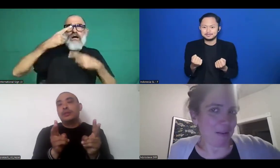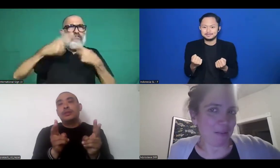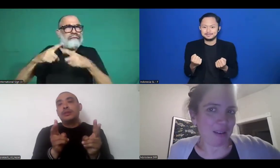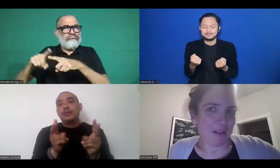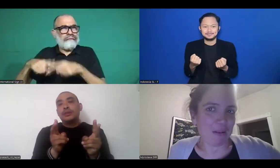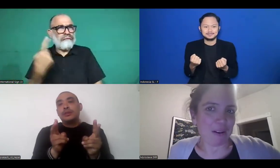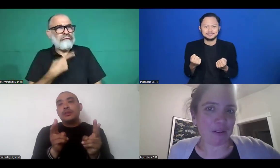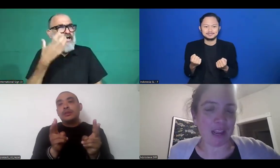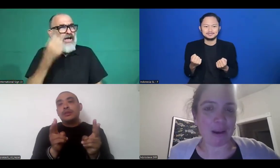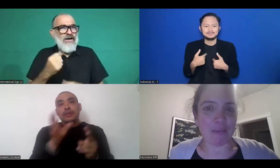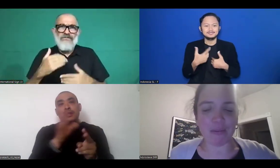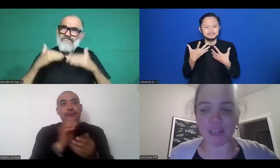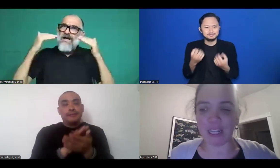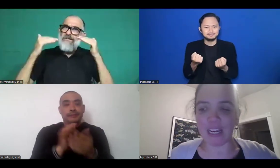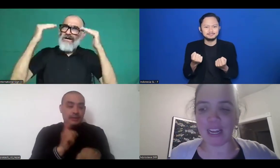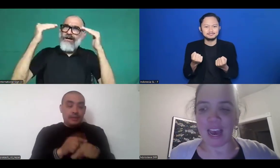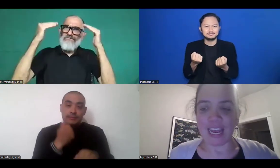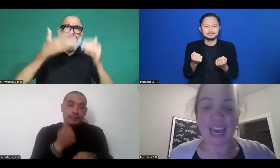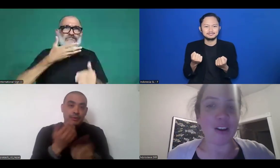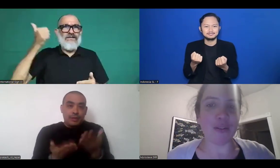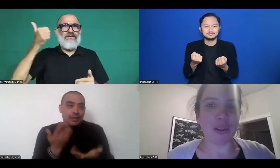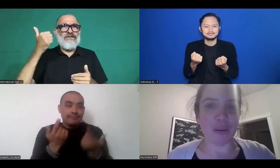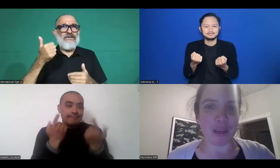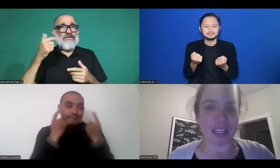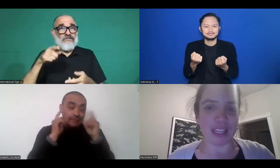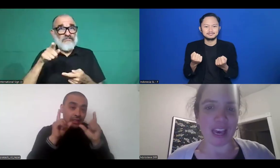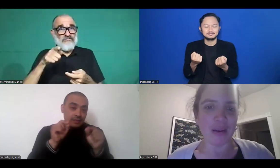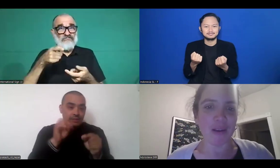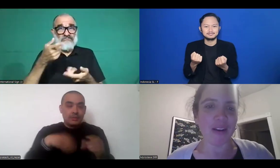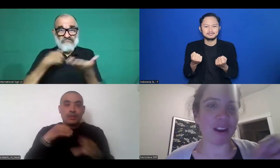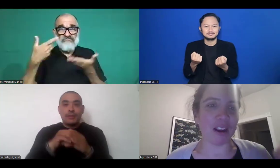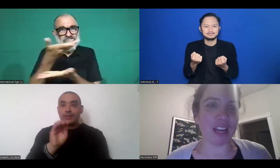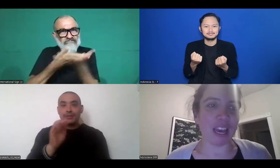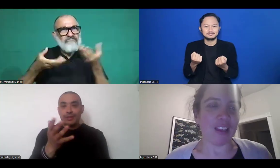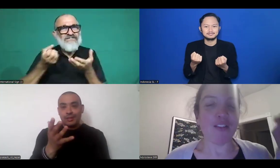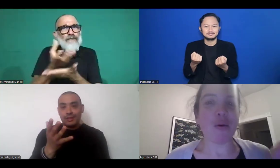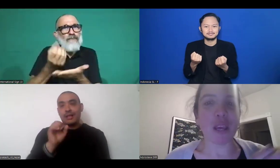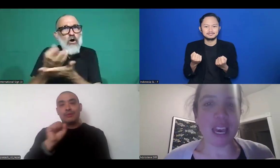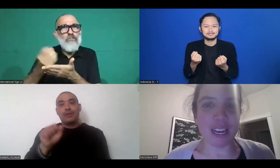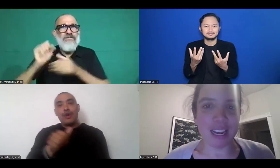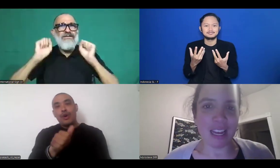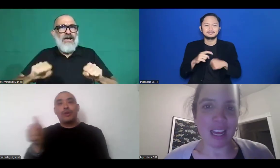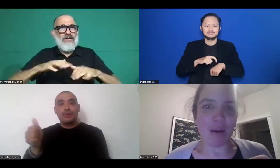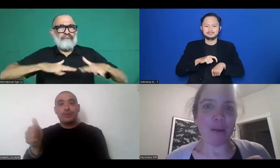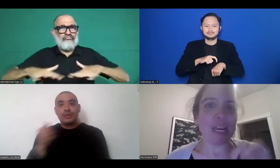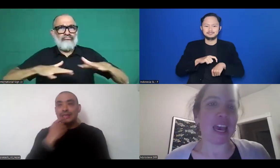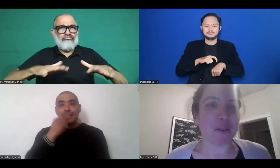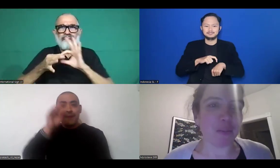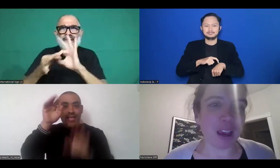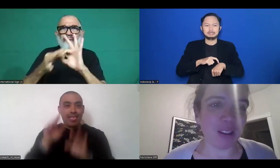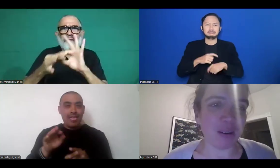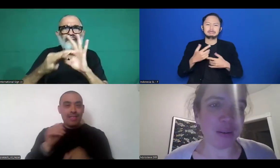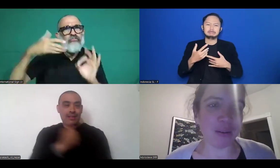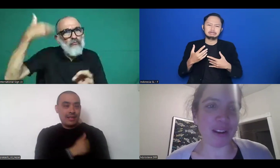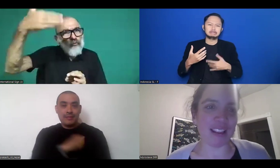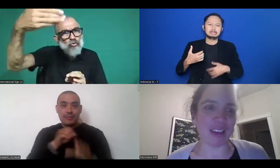I hope that you have a wonderful time. I'm afraid that I cannot join you because I am in a very snowy Canada, many hours